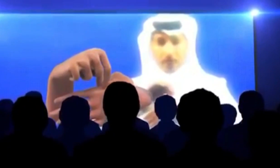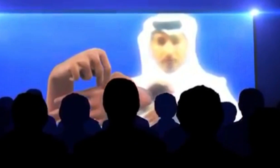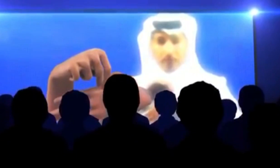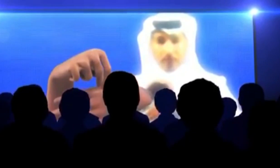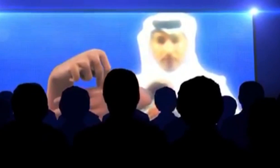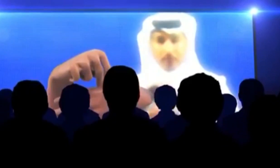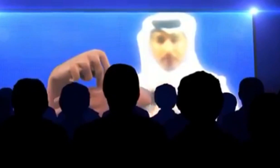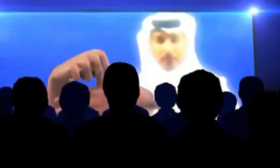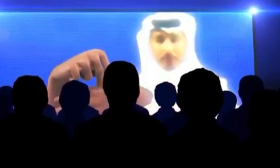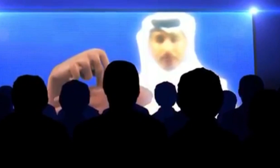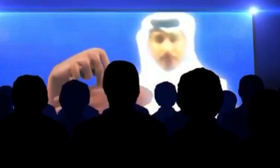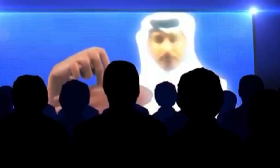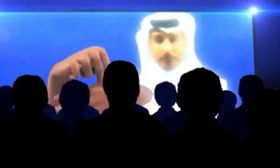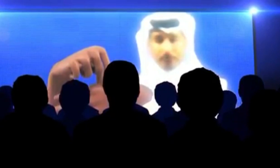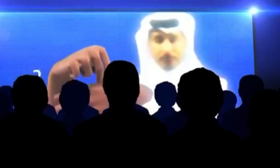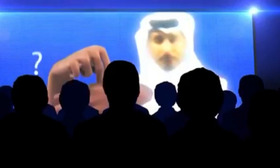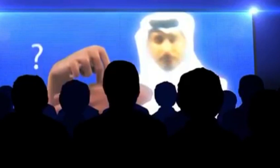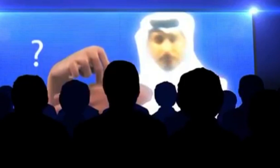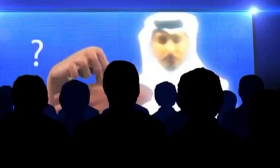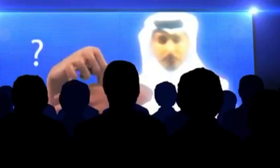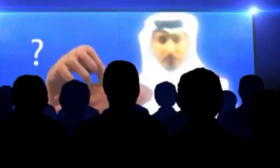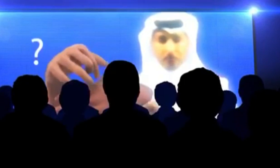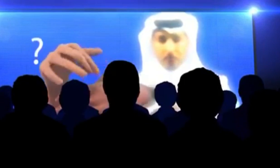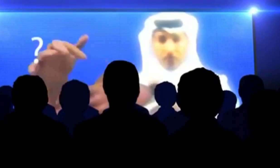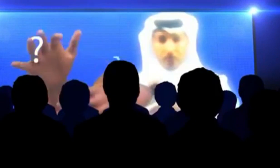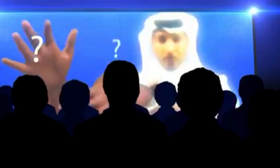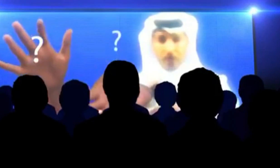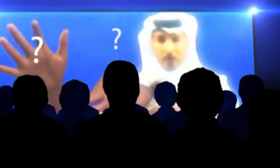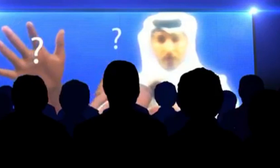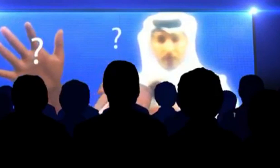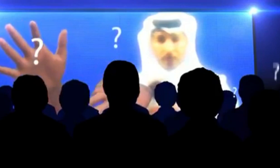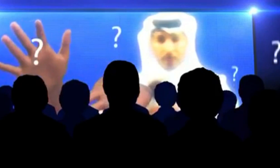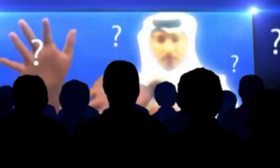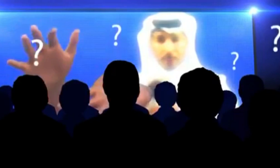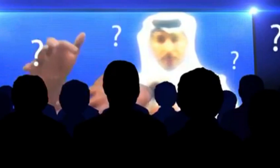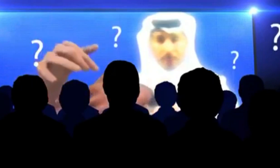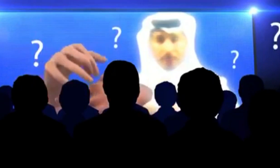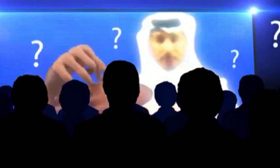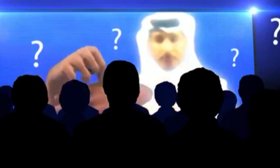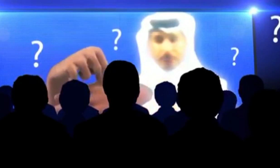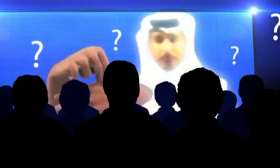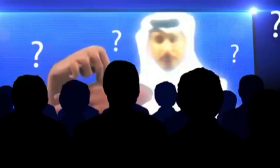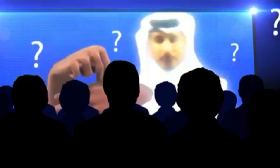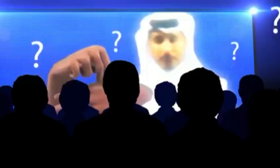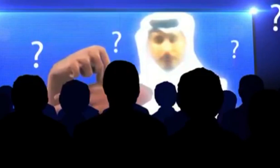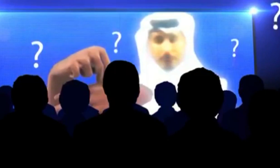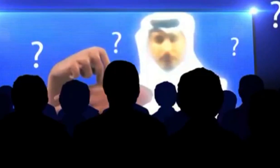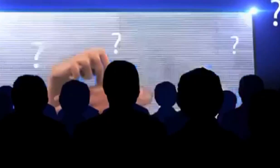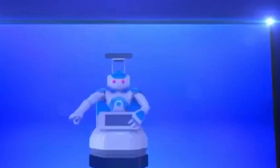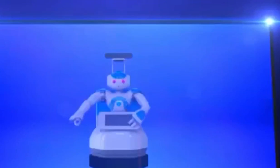Learning sign language can be a difficult and complicated journey for thousands of deaf children.